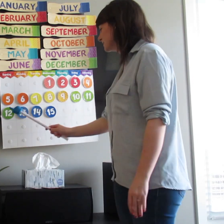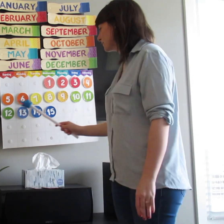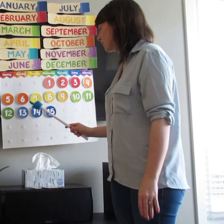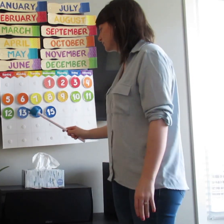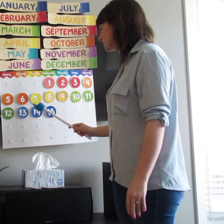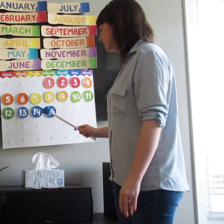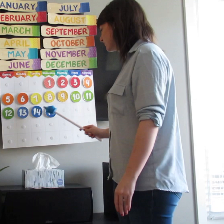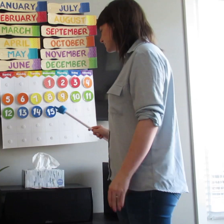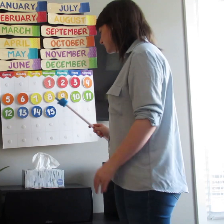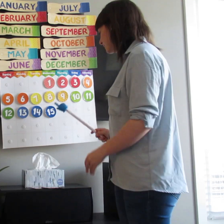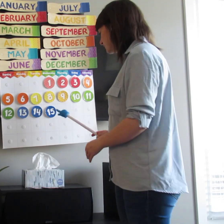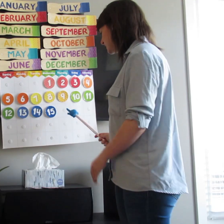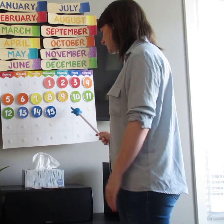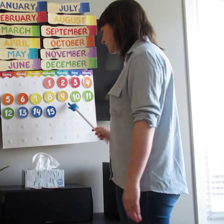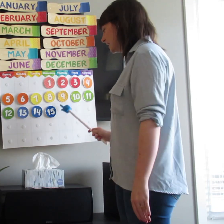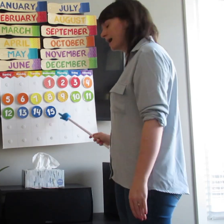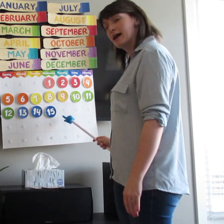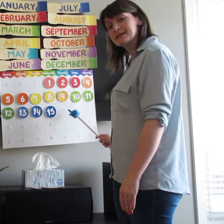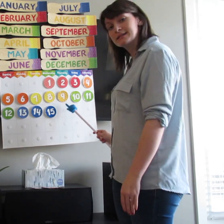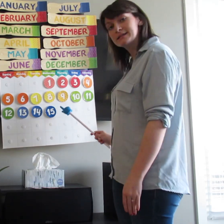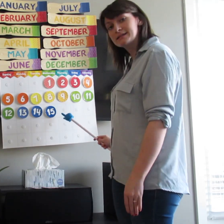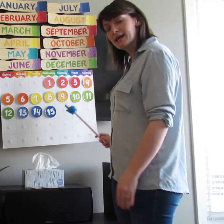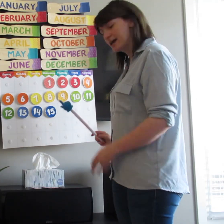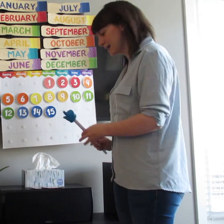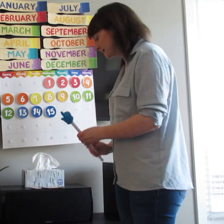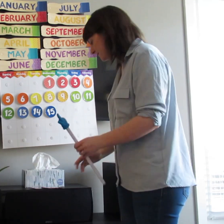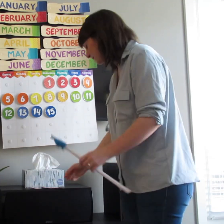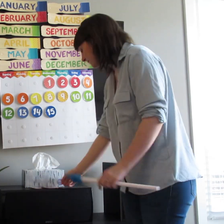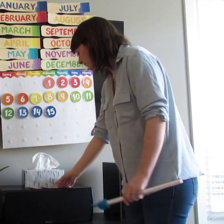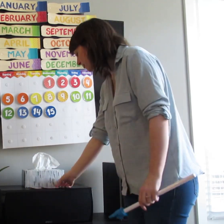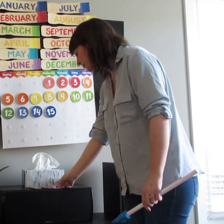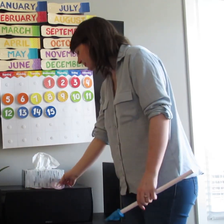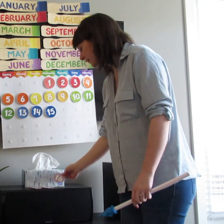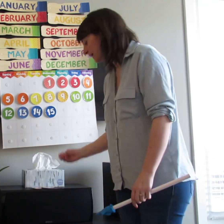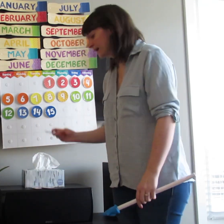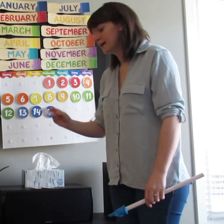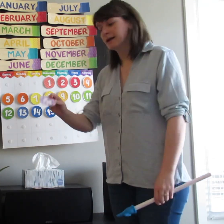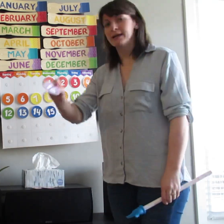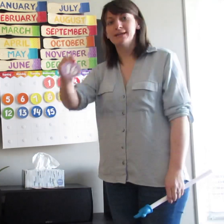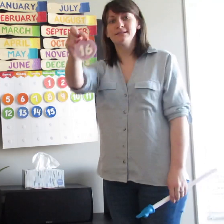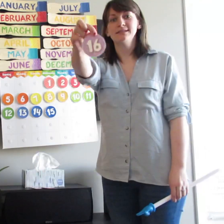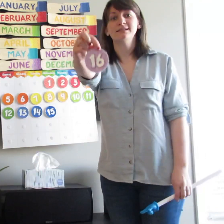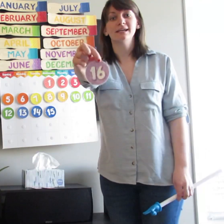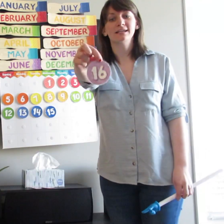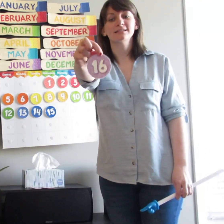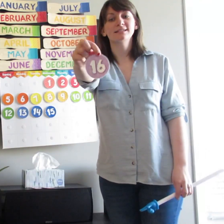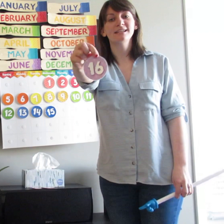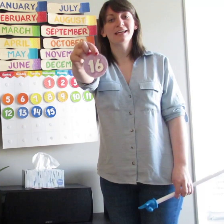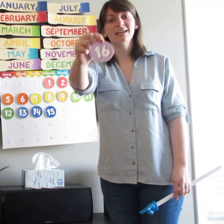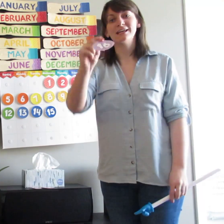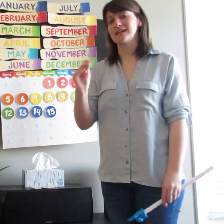12, 13, 14, 15. And today is 16.